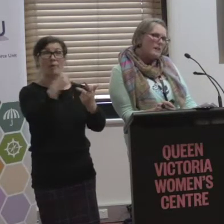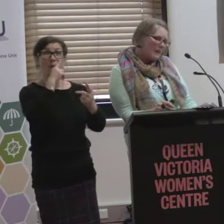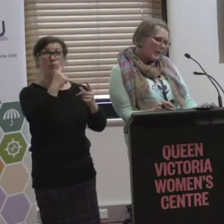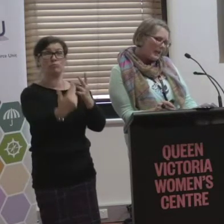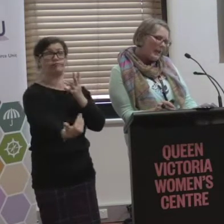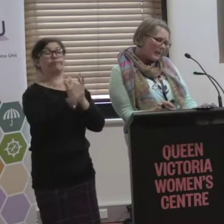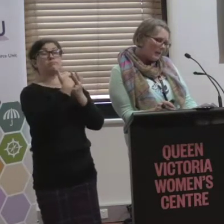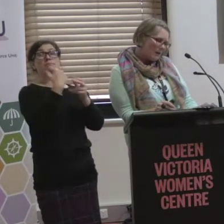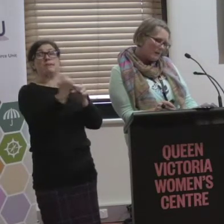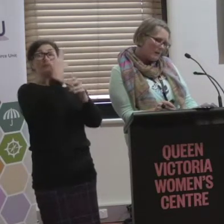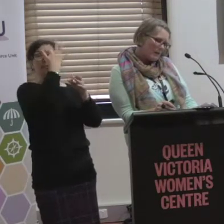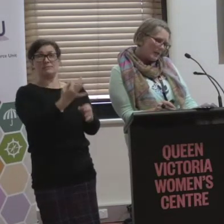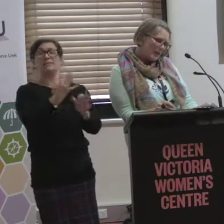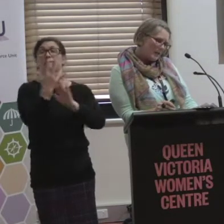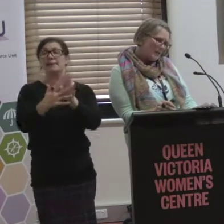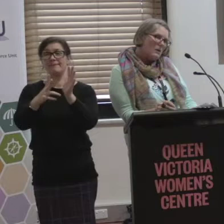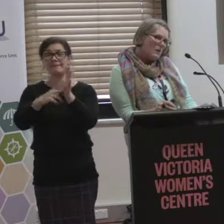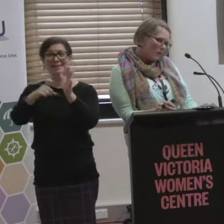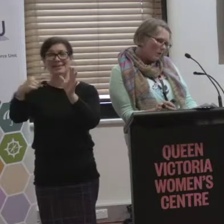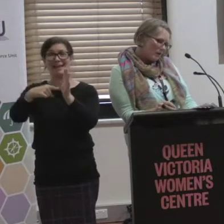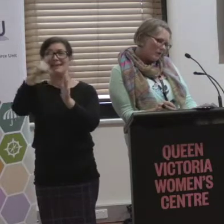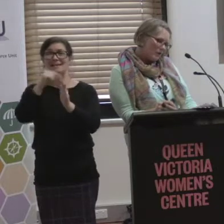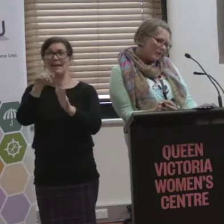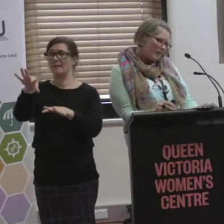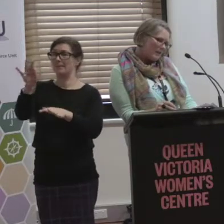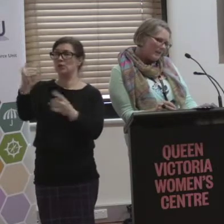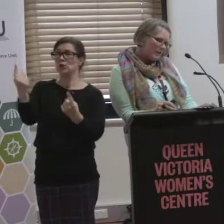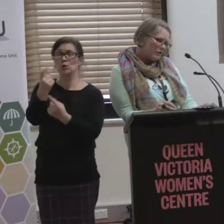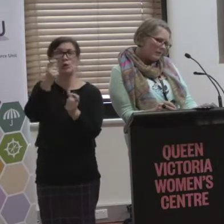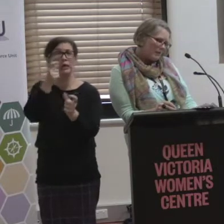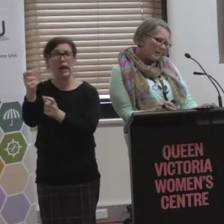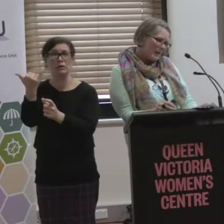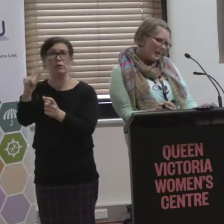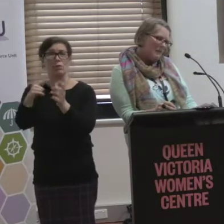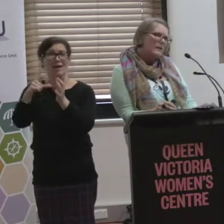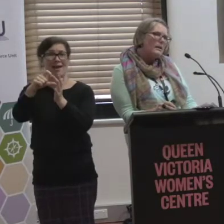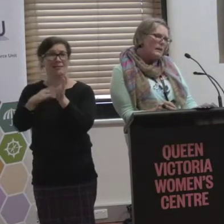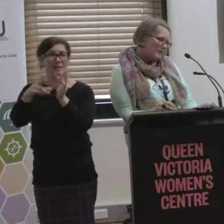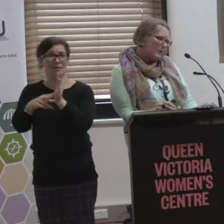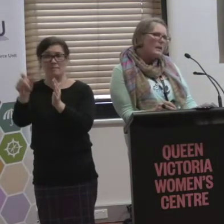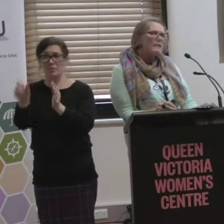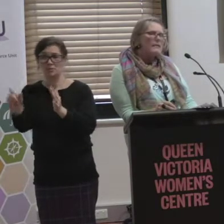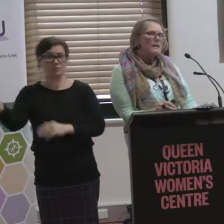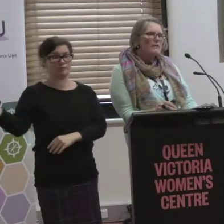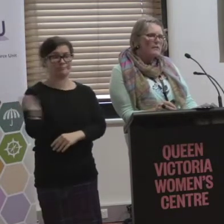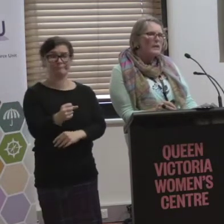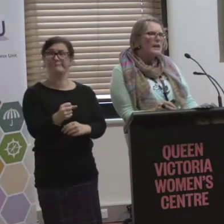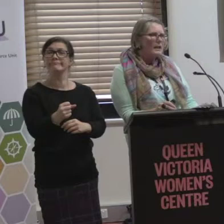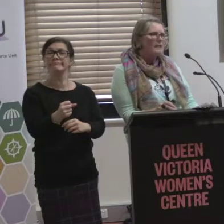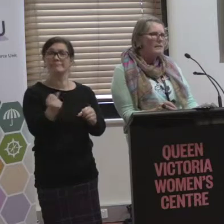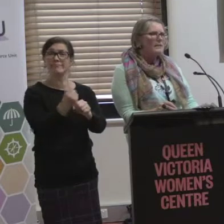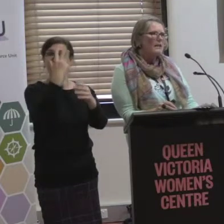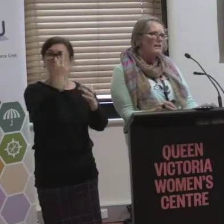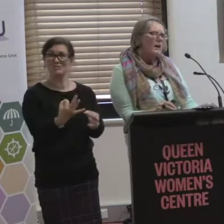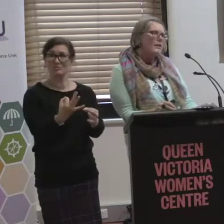then VCAT can appoint a guardian or an administrator to make decisions on their behalf. But VCAT